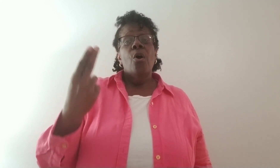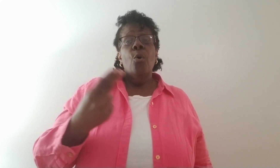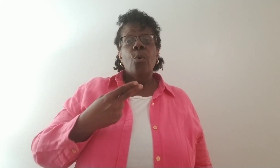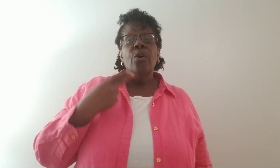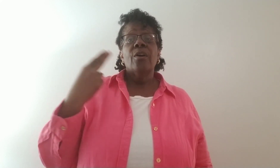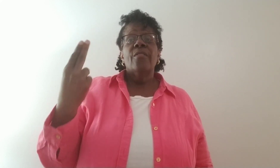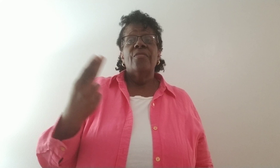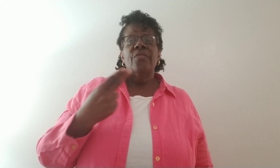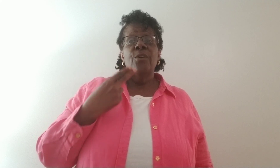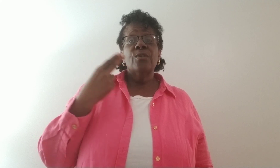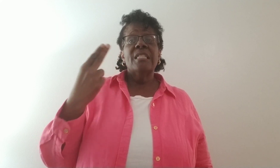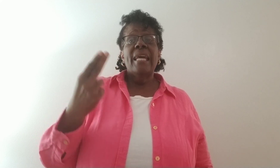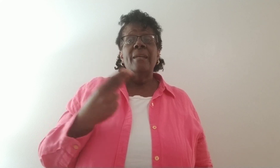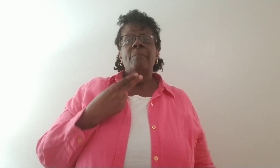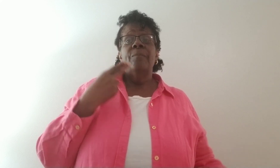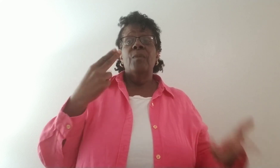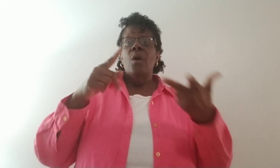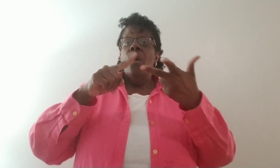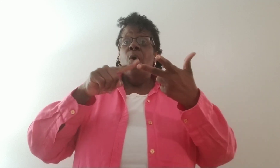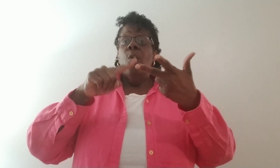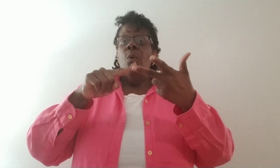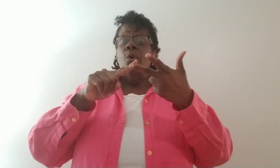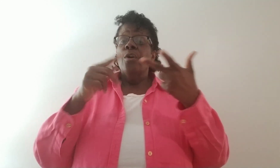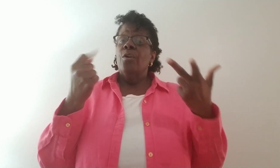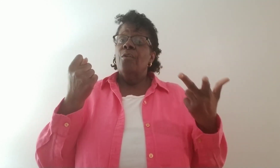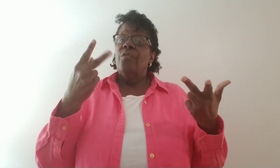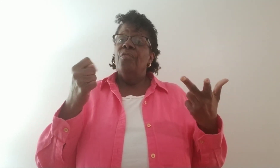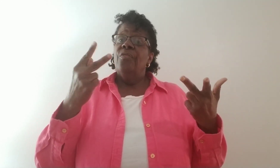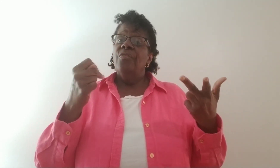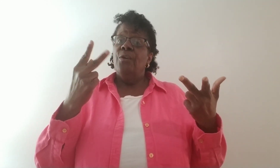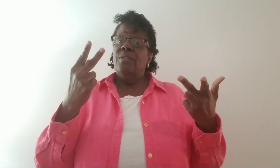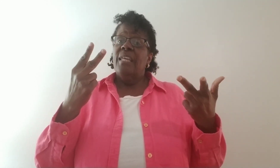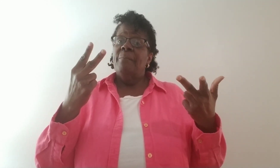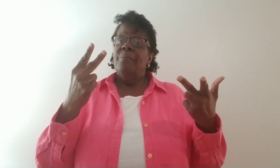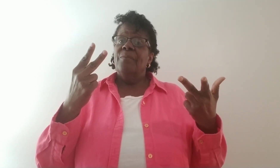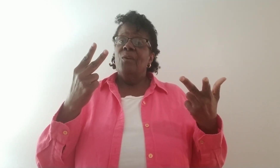or Thursday or Thursday, okay?